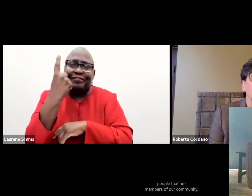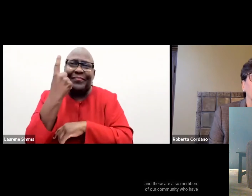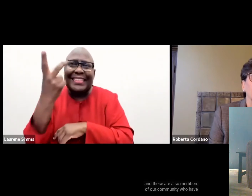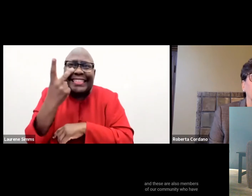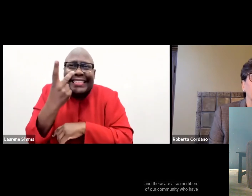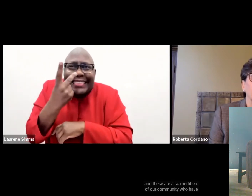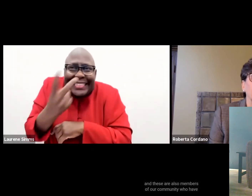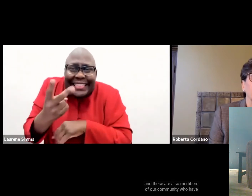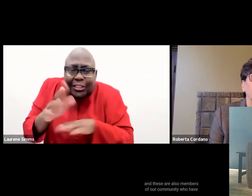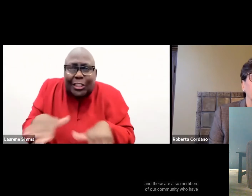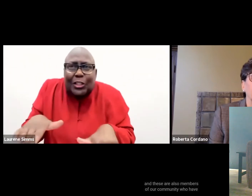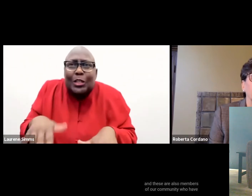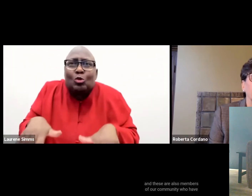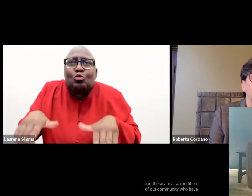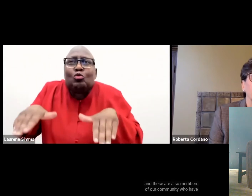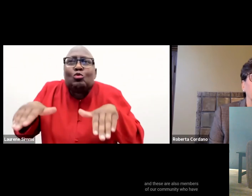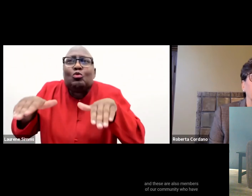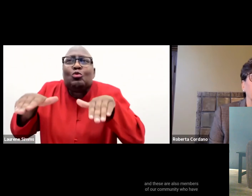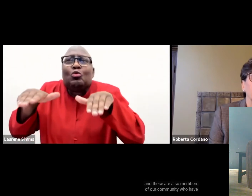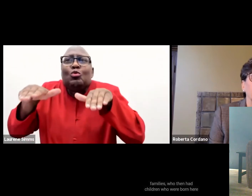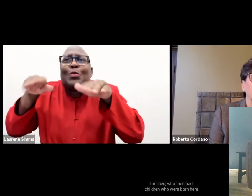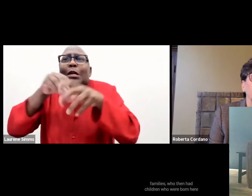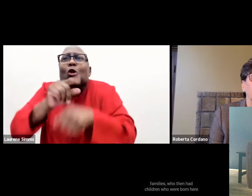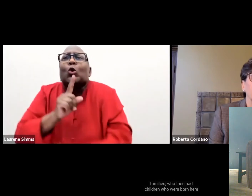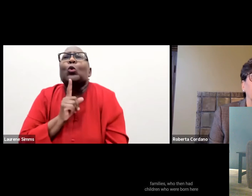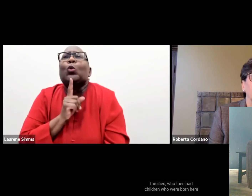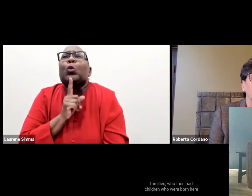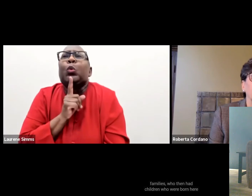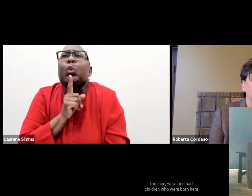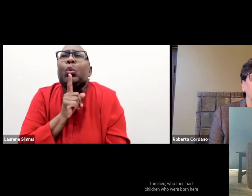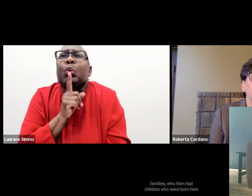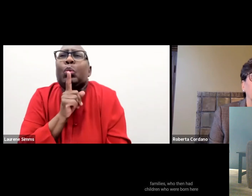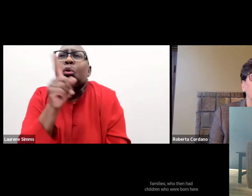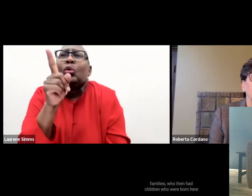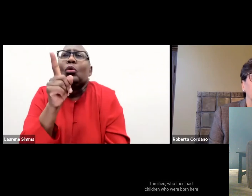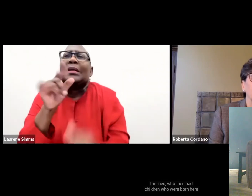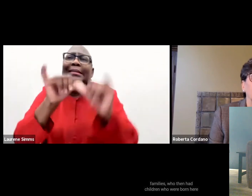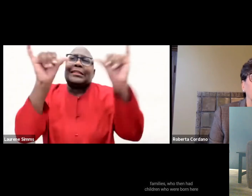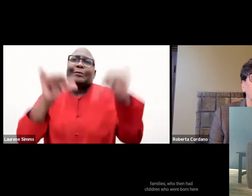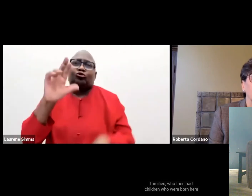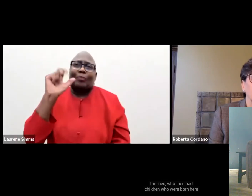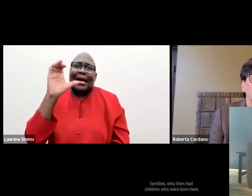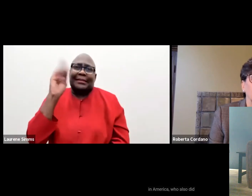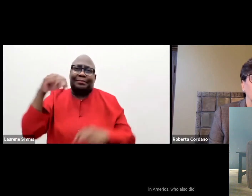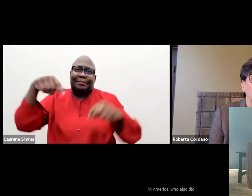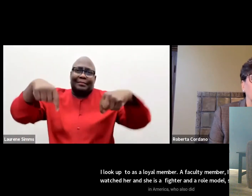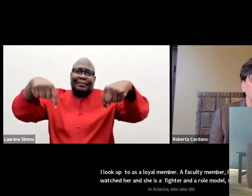People that are members of our community and have people and children in America